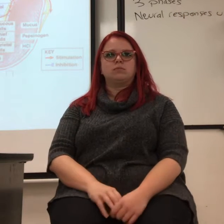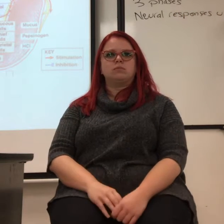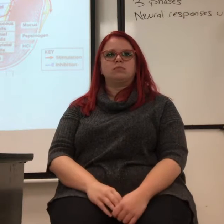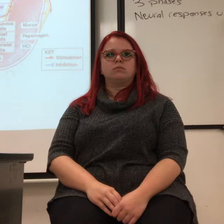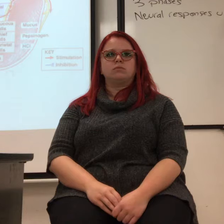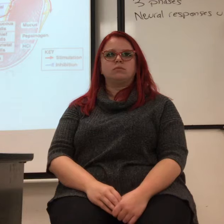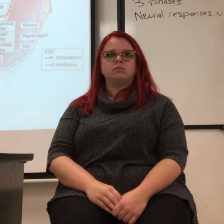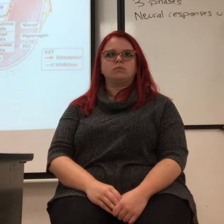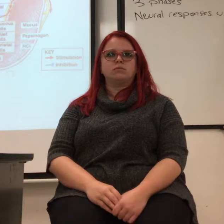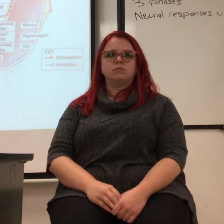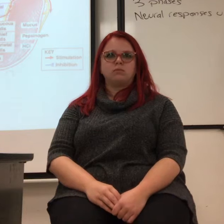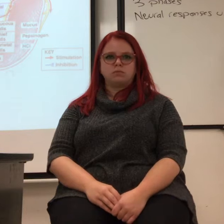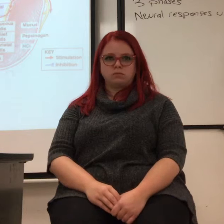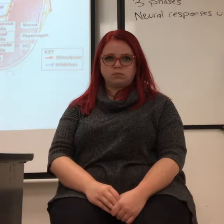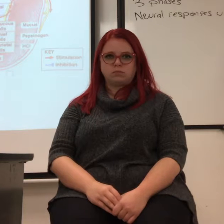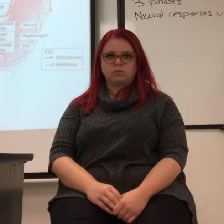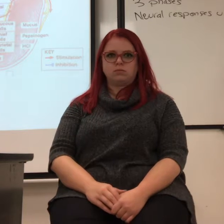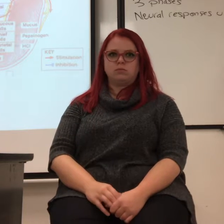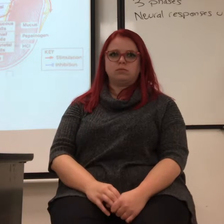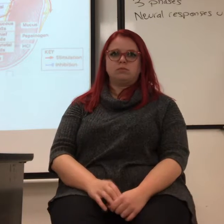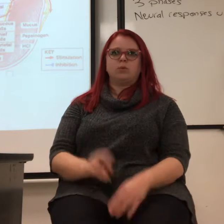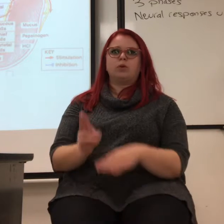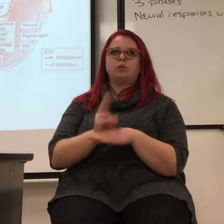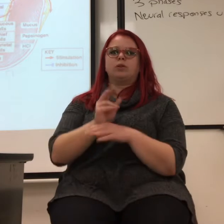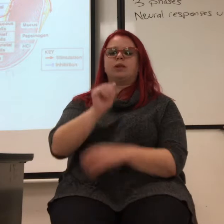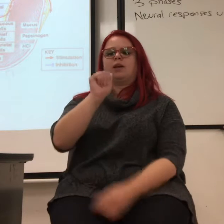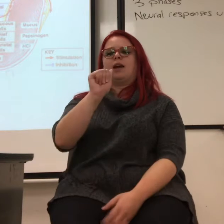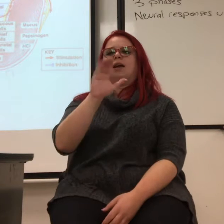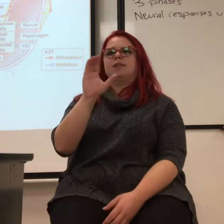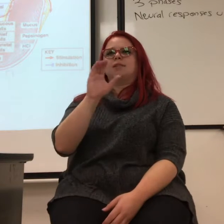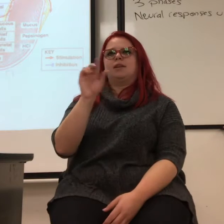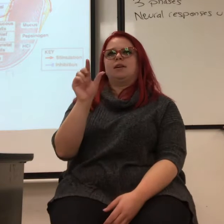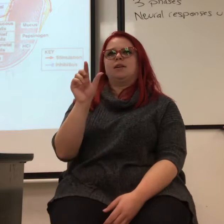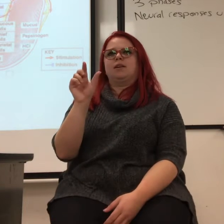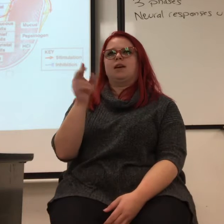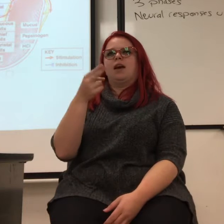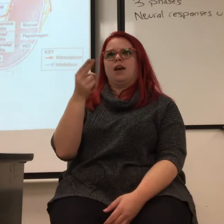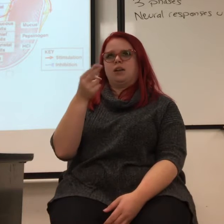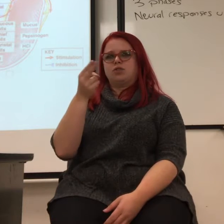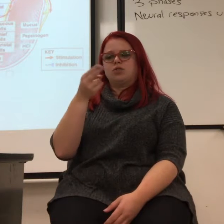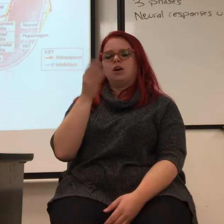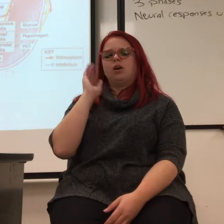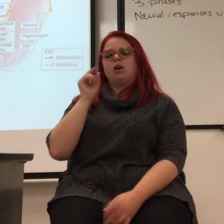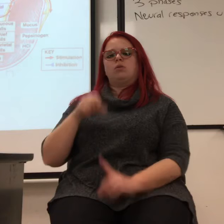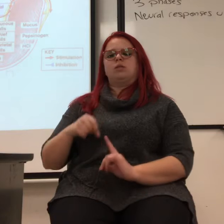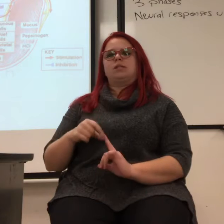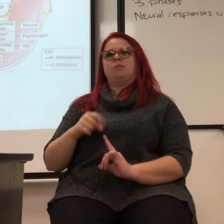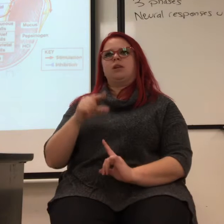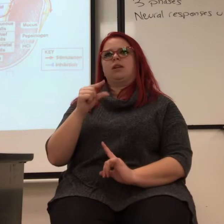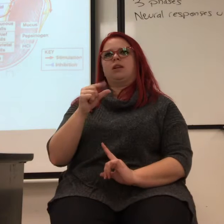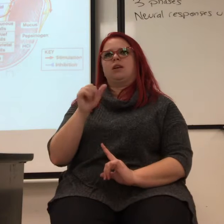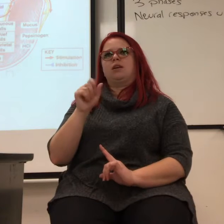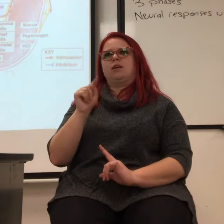Use the neurotransmitter ACH. Okay, that's going to stimulate the gastric gland.